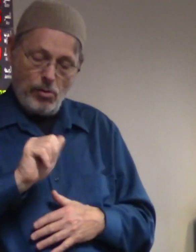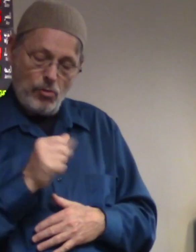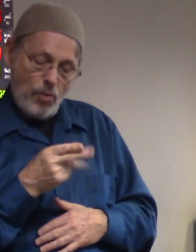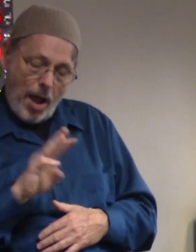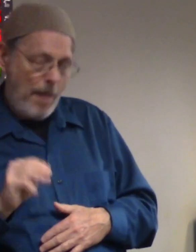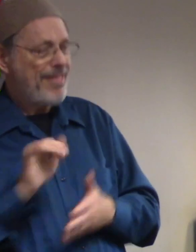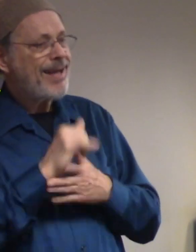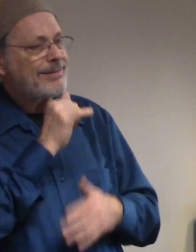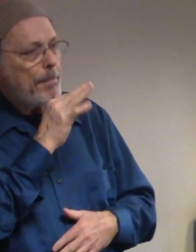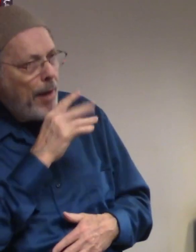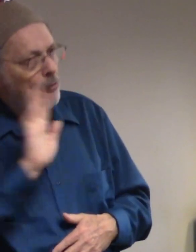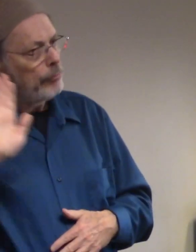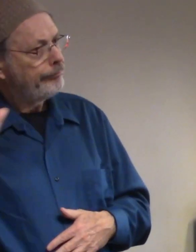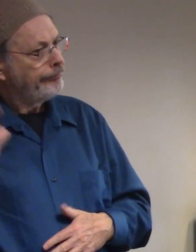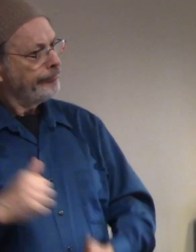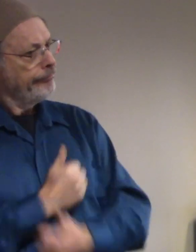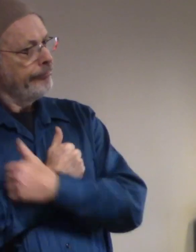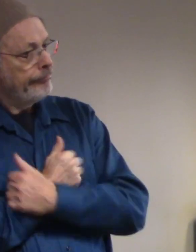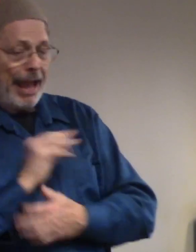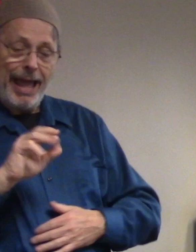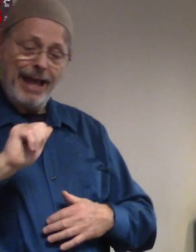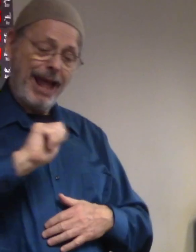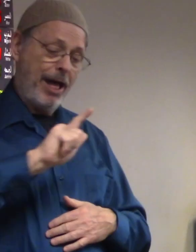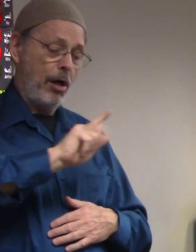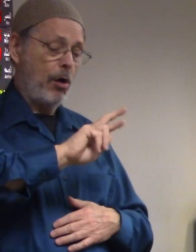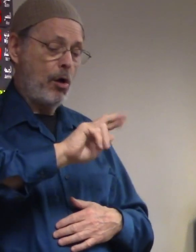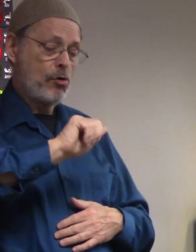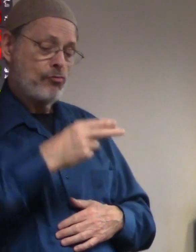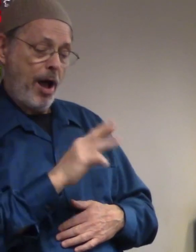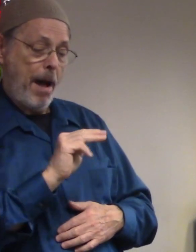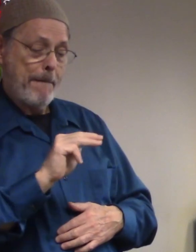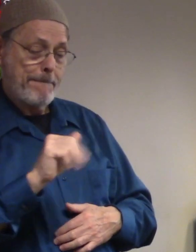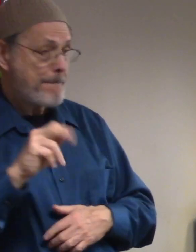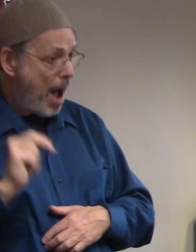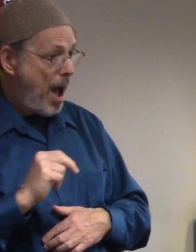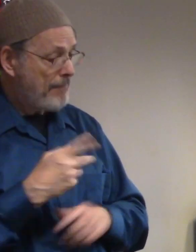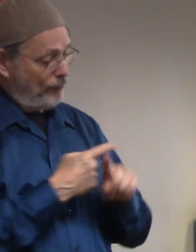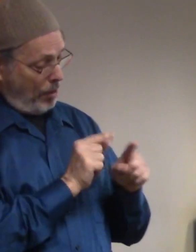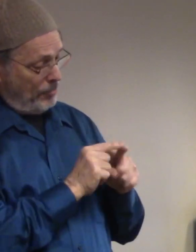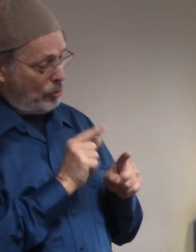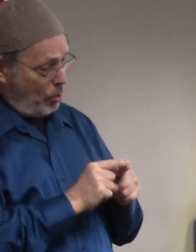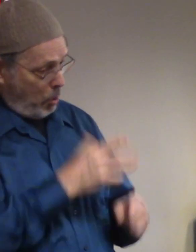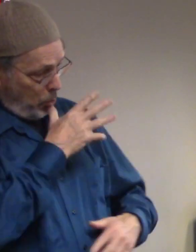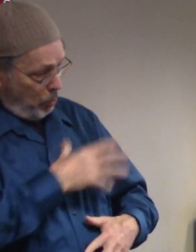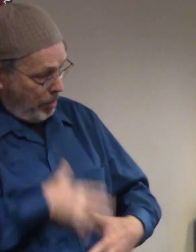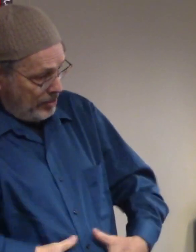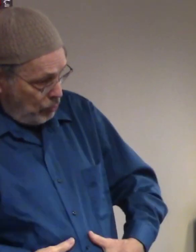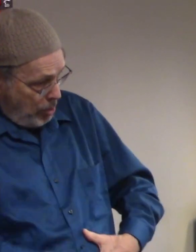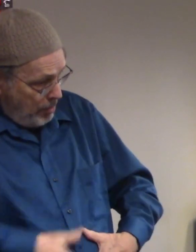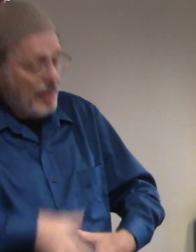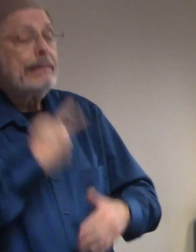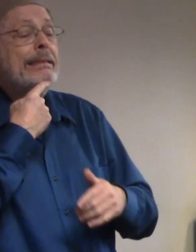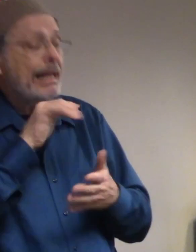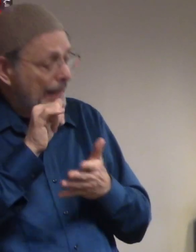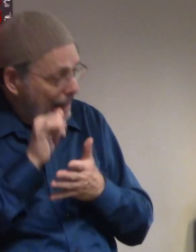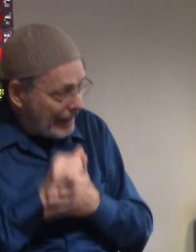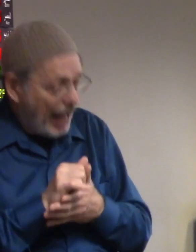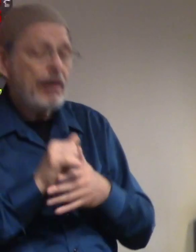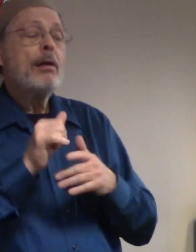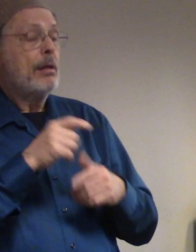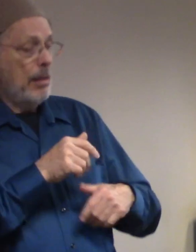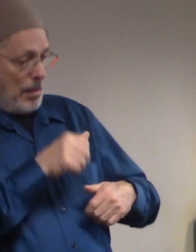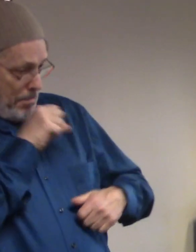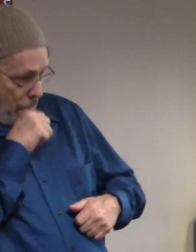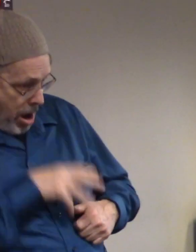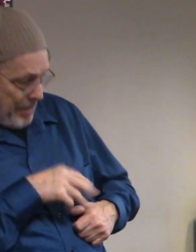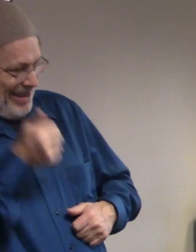called motherly love. And ar-Rahman, ar-Rahim, the most merciful, it says that the Prophet is a mercy. So it's a